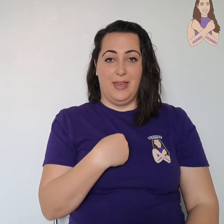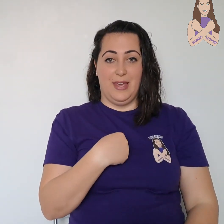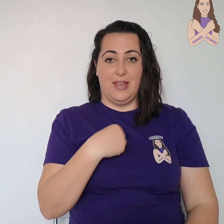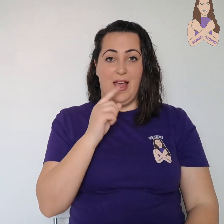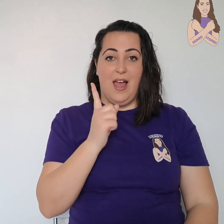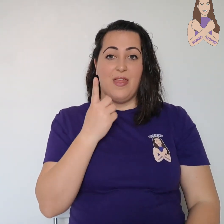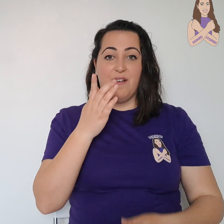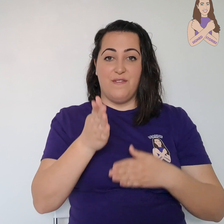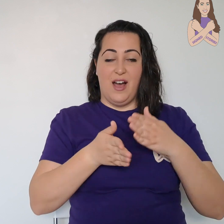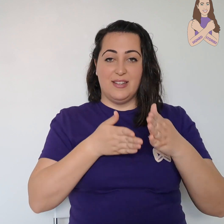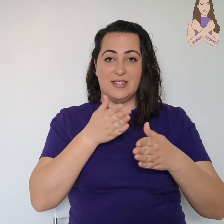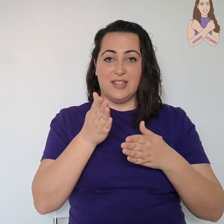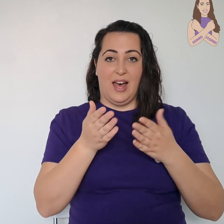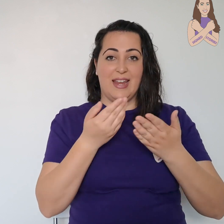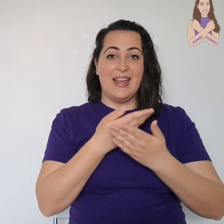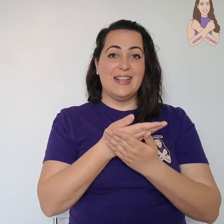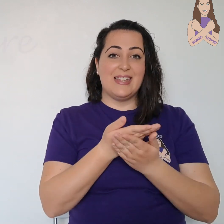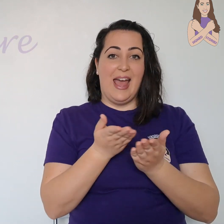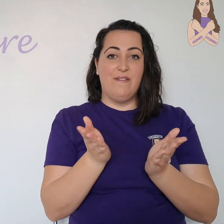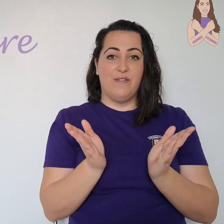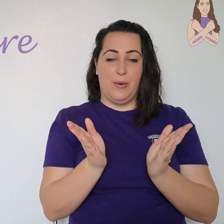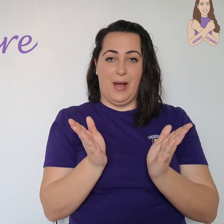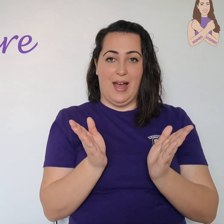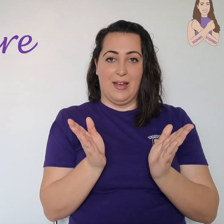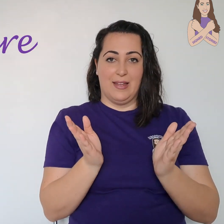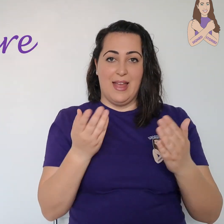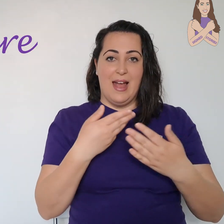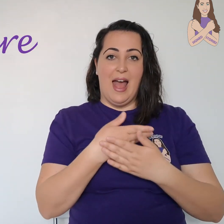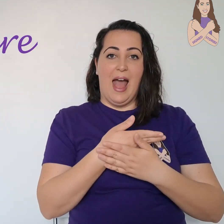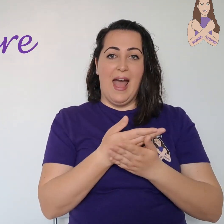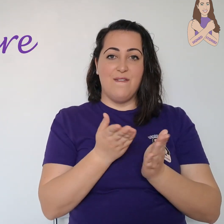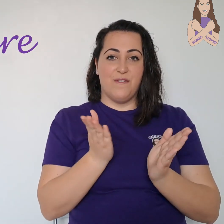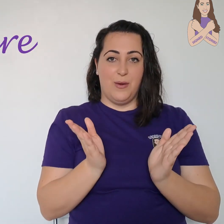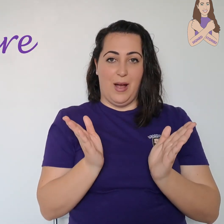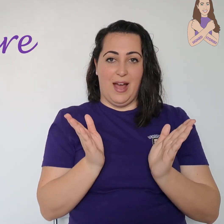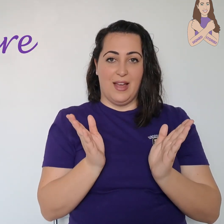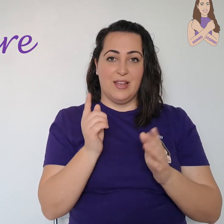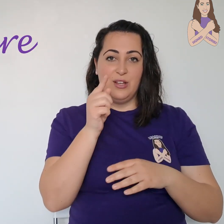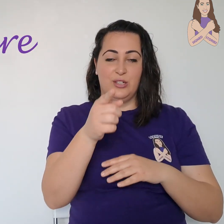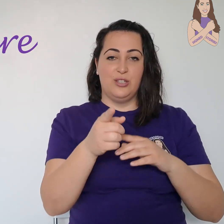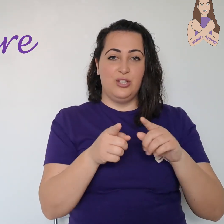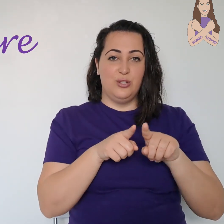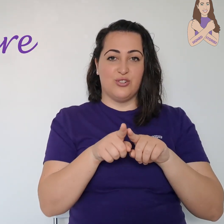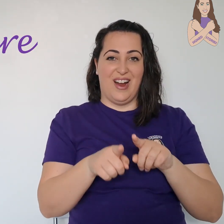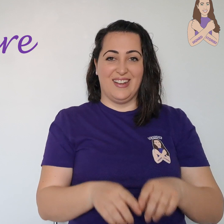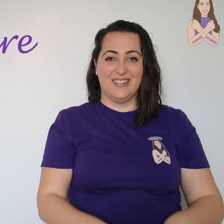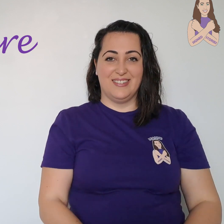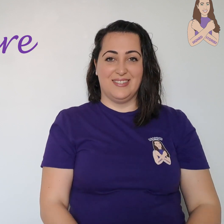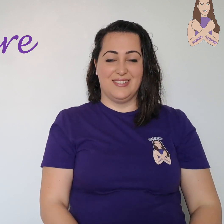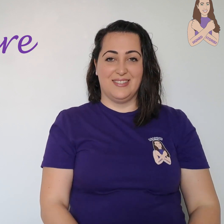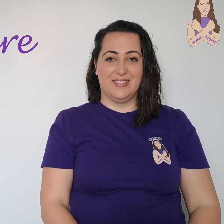me. The first sign is everywhere. Everywhere. You try.